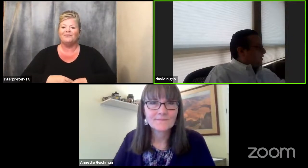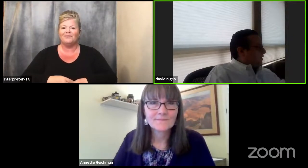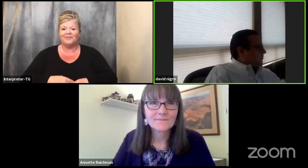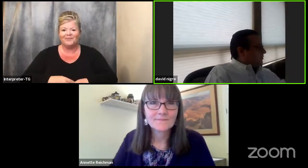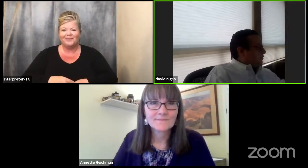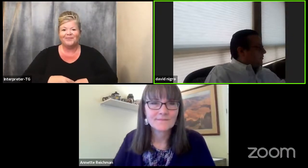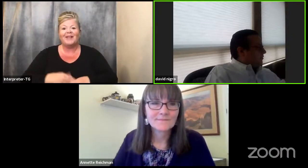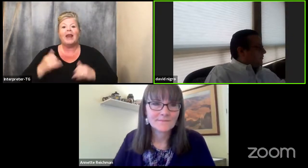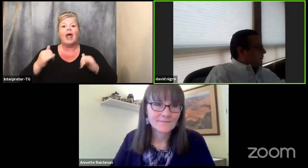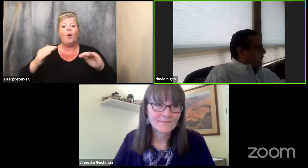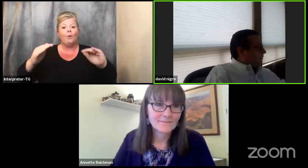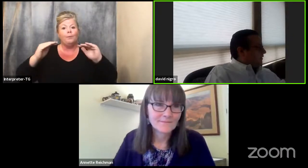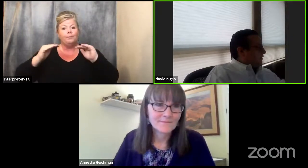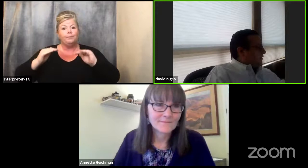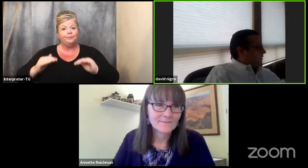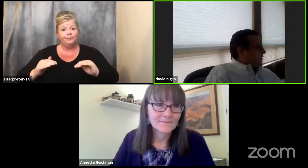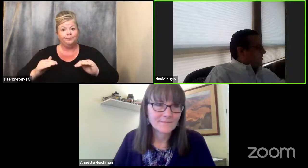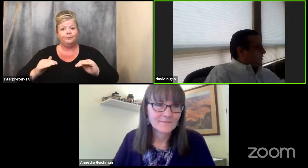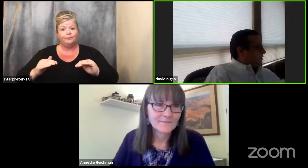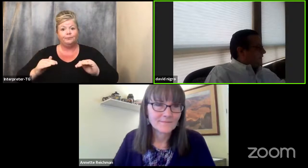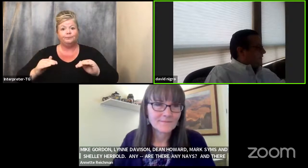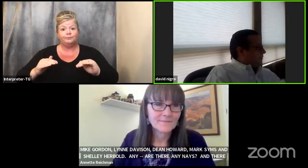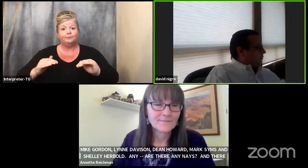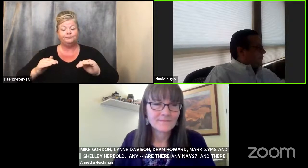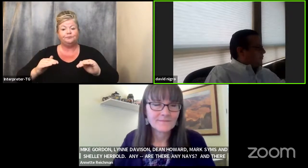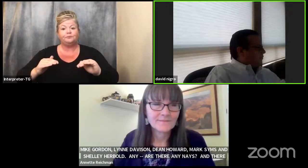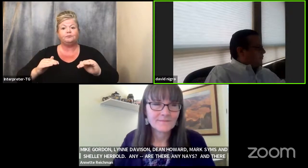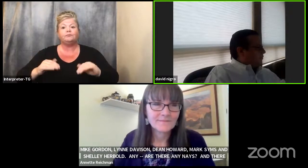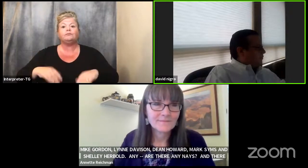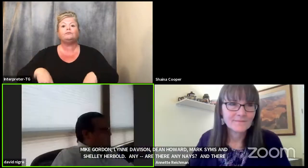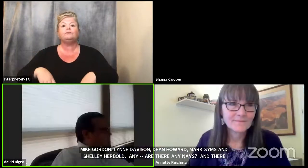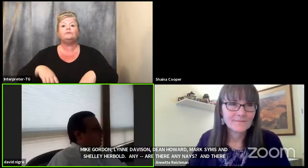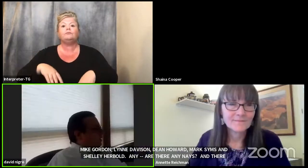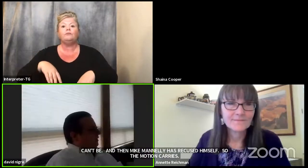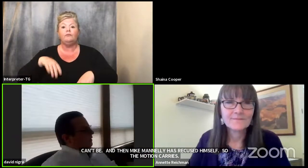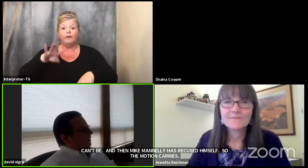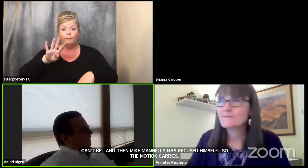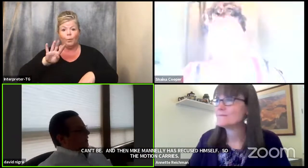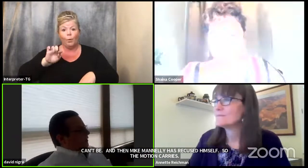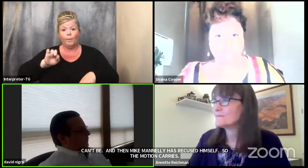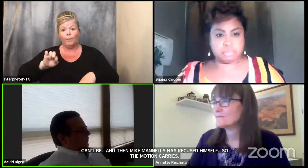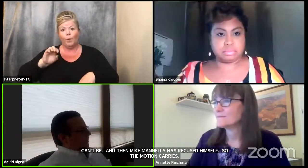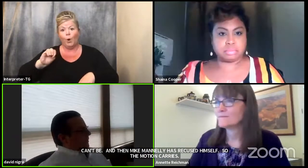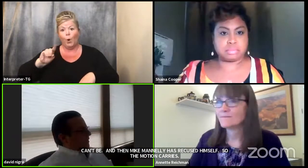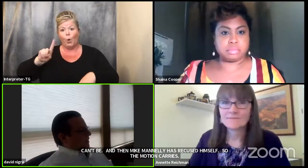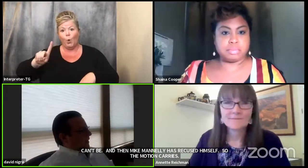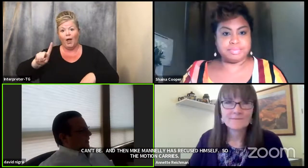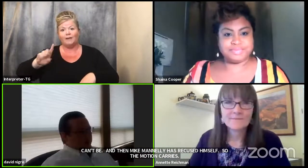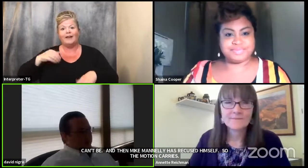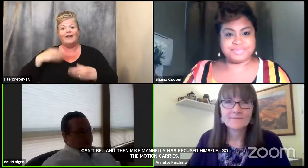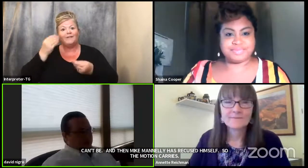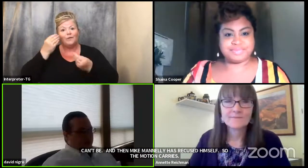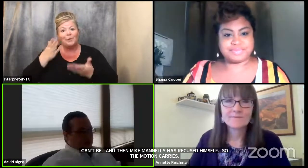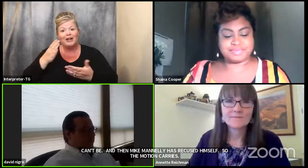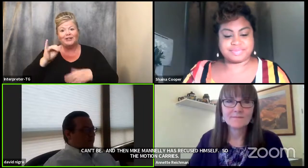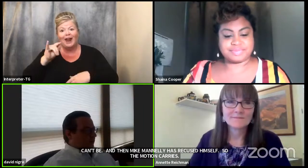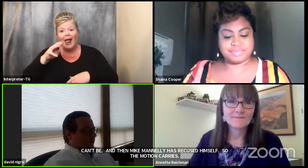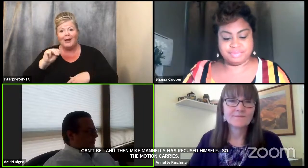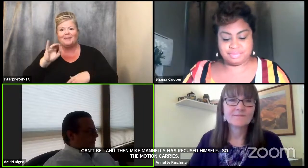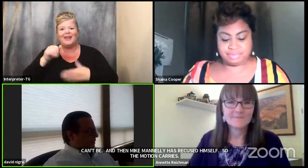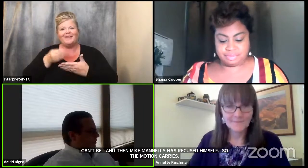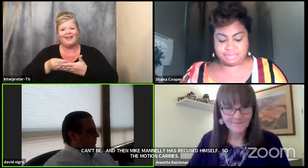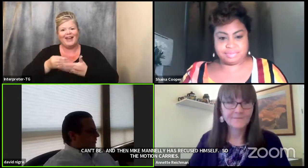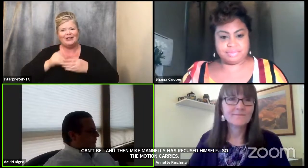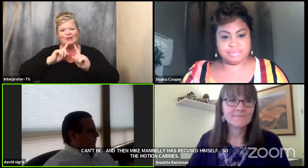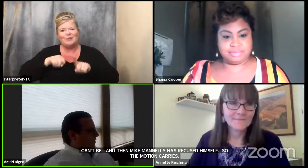moving on to item 4.01, the information item finance report from